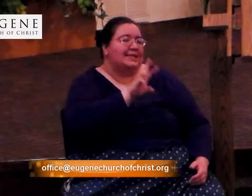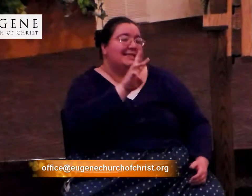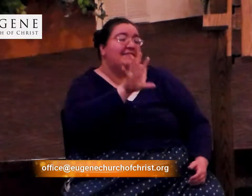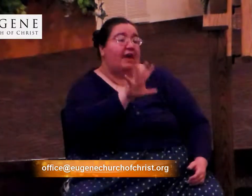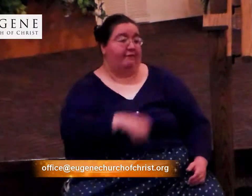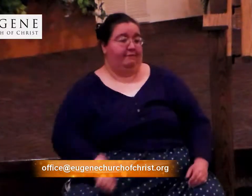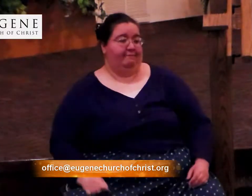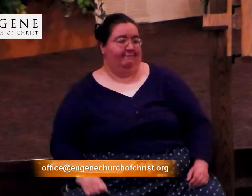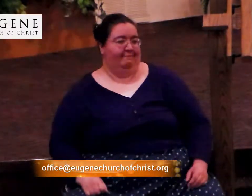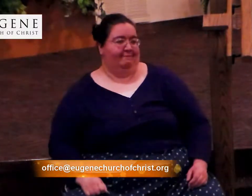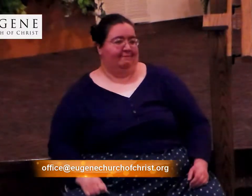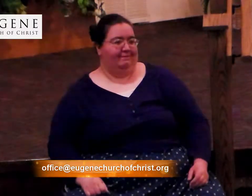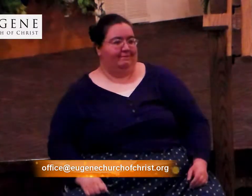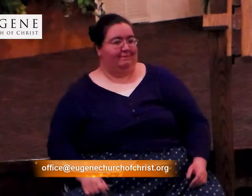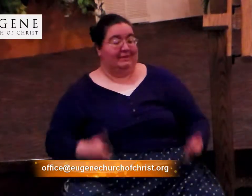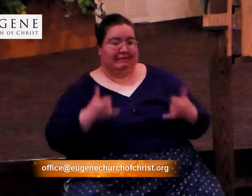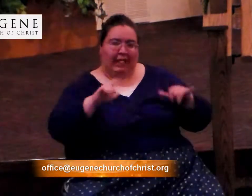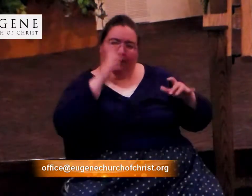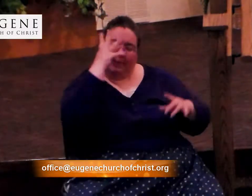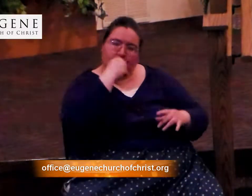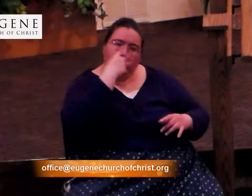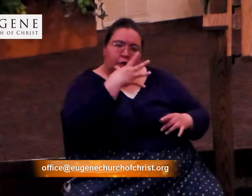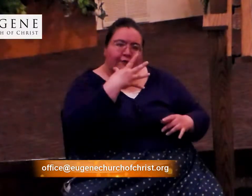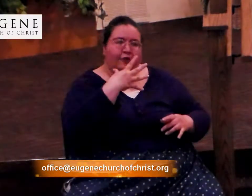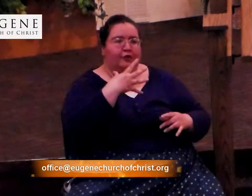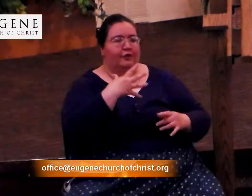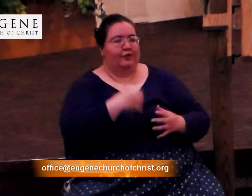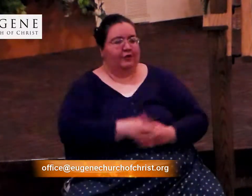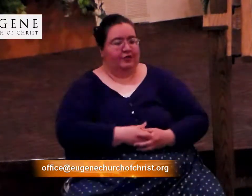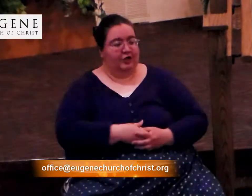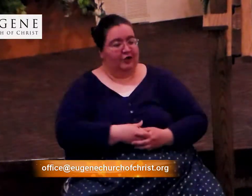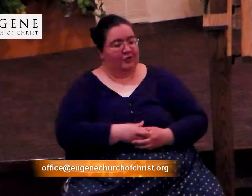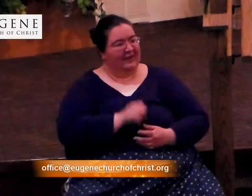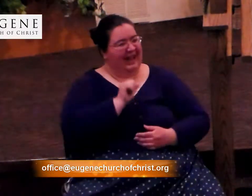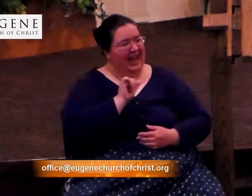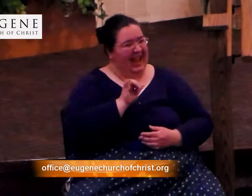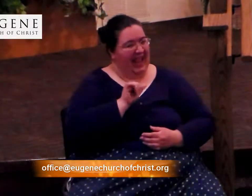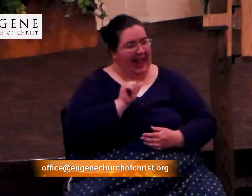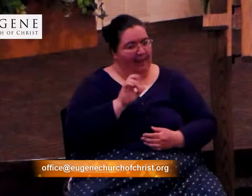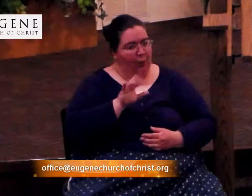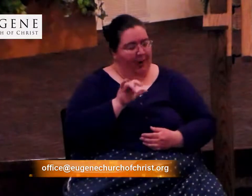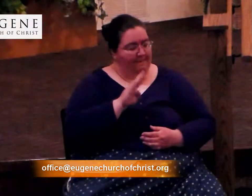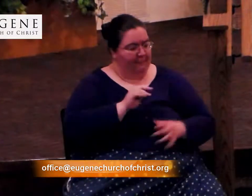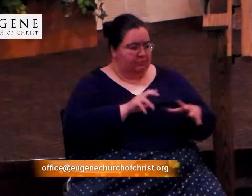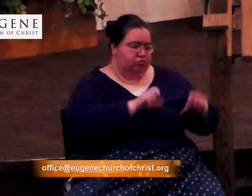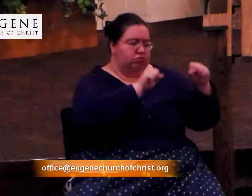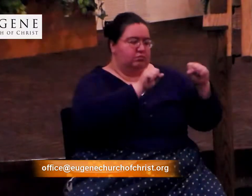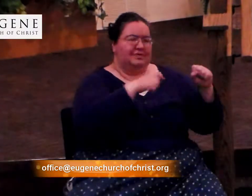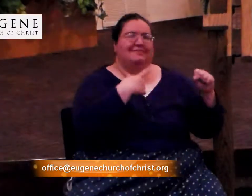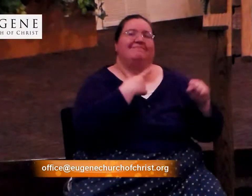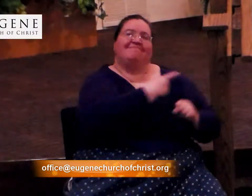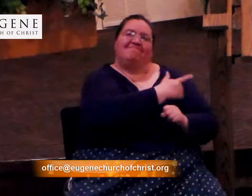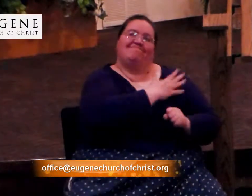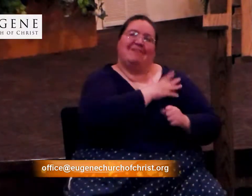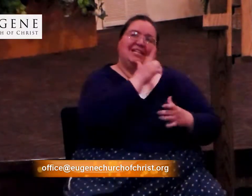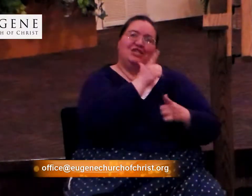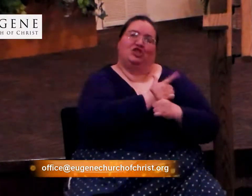think. And so he takes control, says it's his sister. It leads to a lot of bad things for Pharaoh. And what we find here